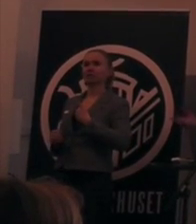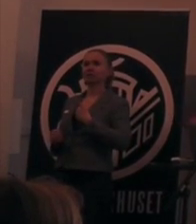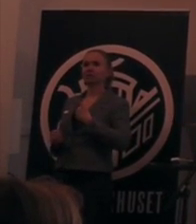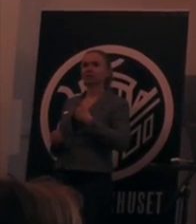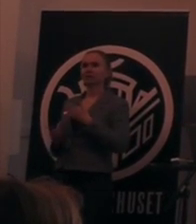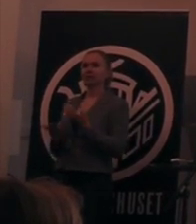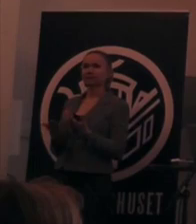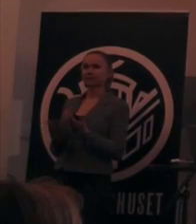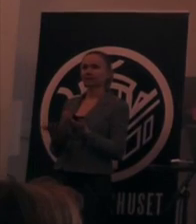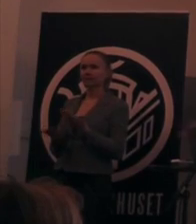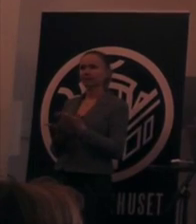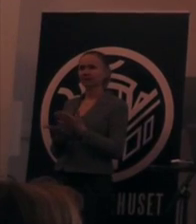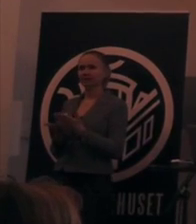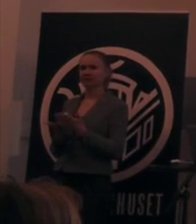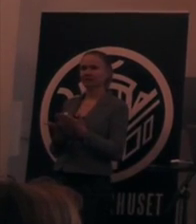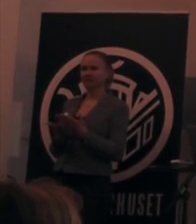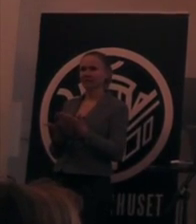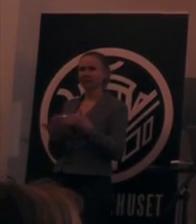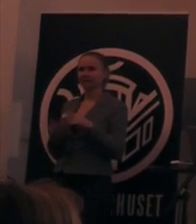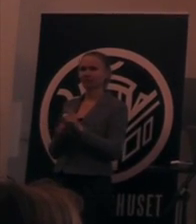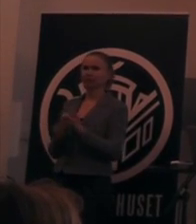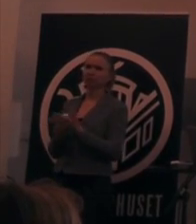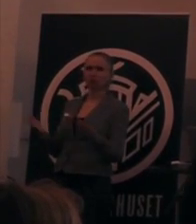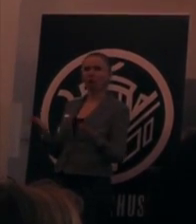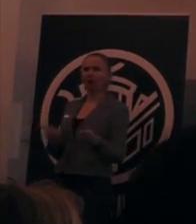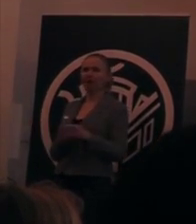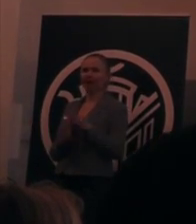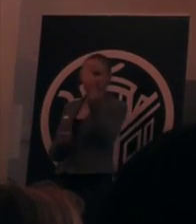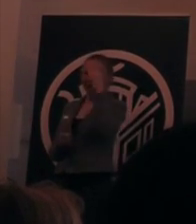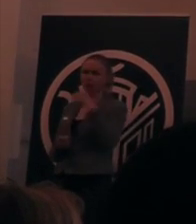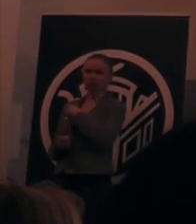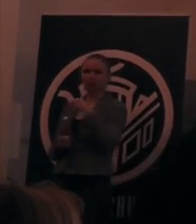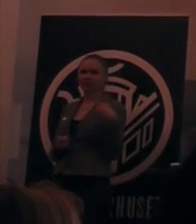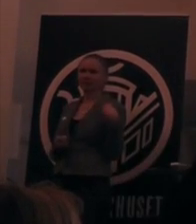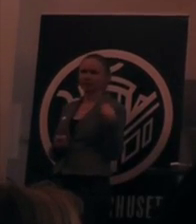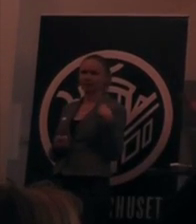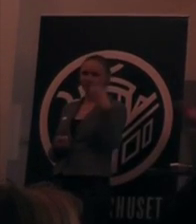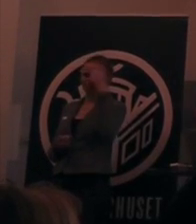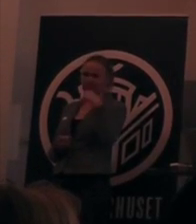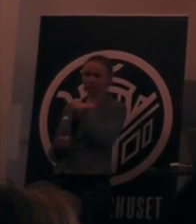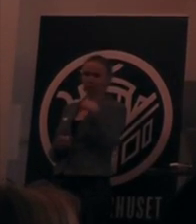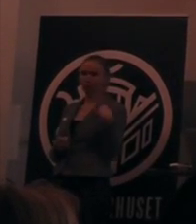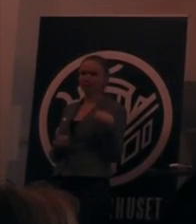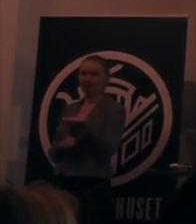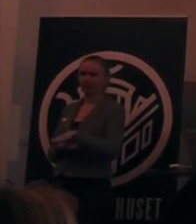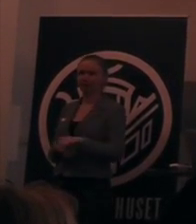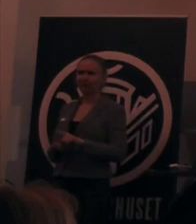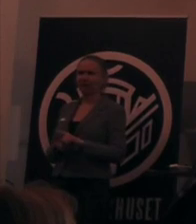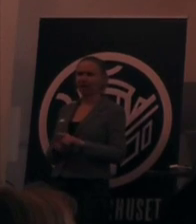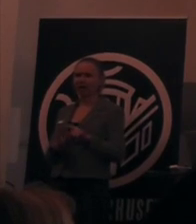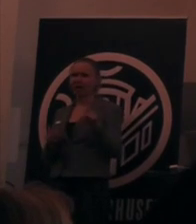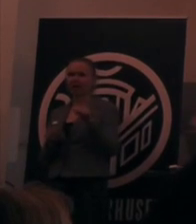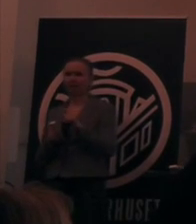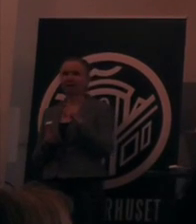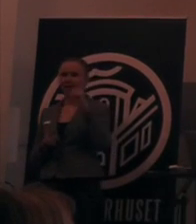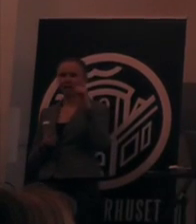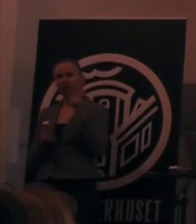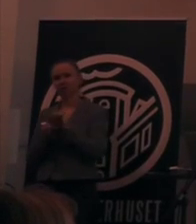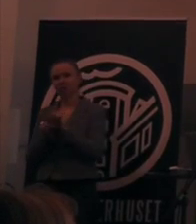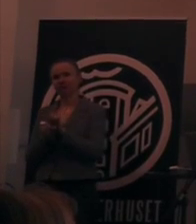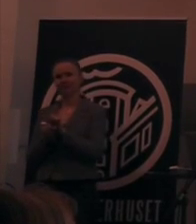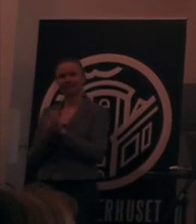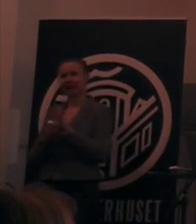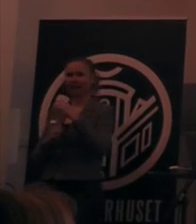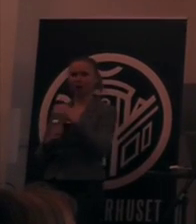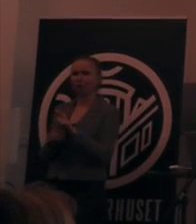cardinal, and it's a very large Catholic country in terms of the population, but the cardinal will call people Americone all the time. They have one